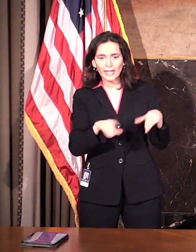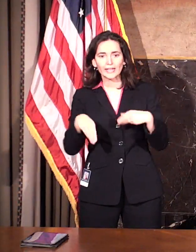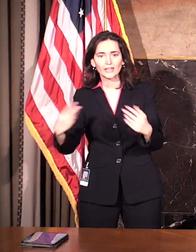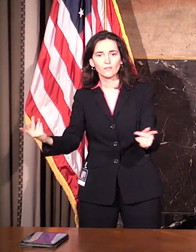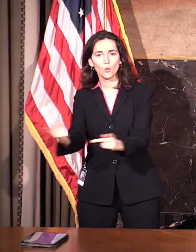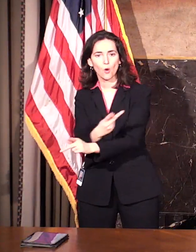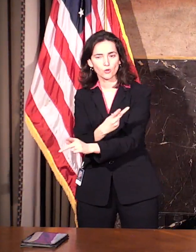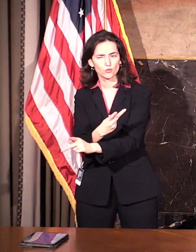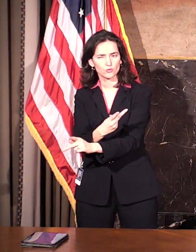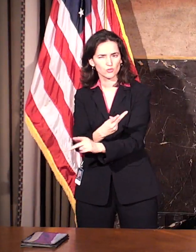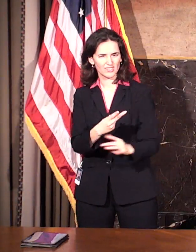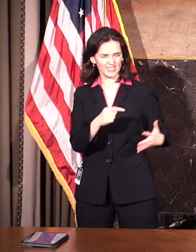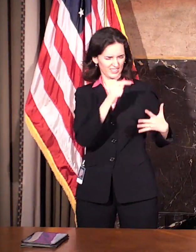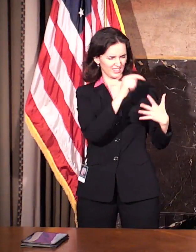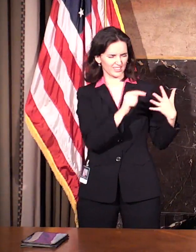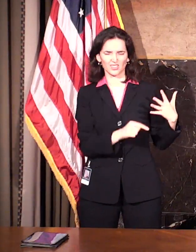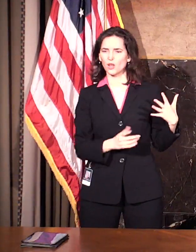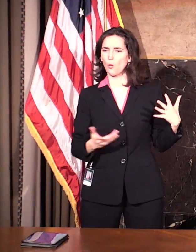The